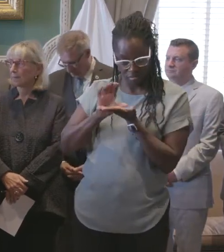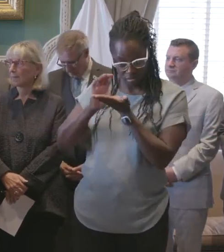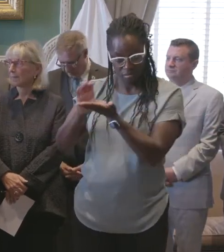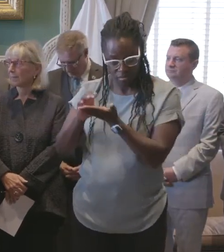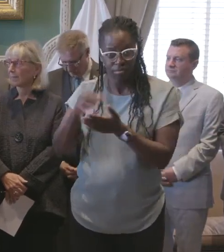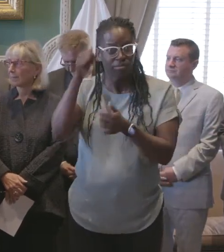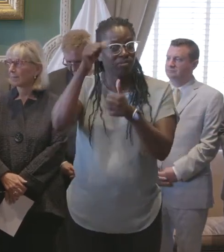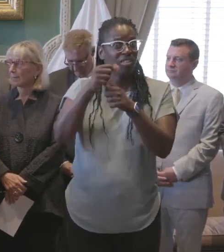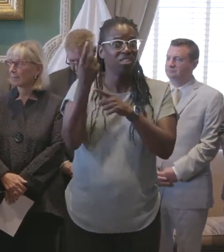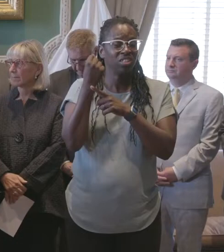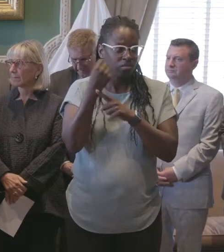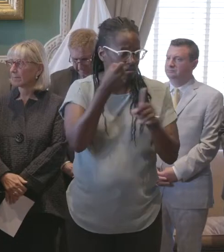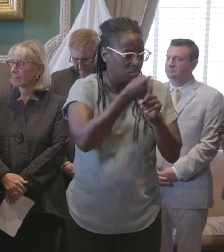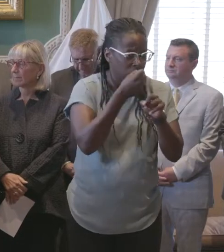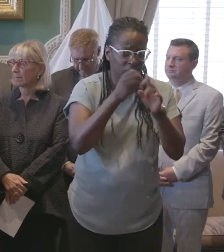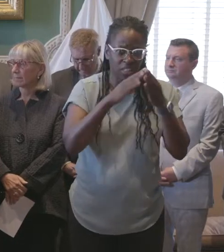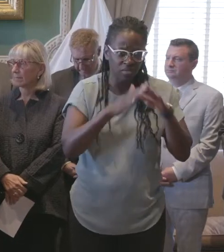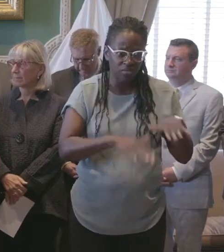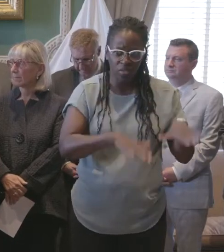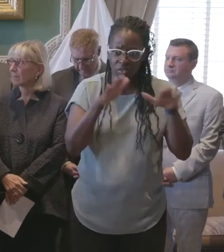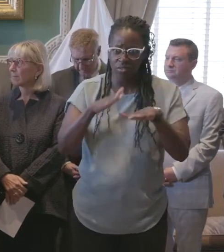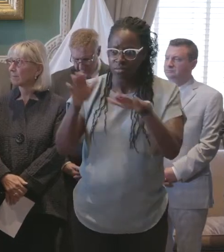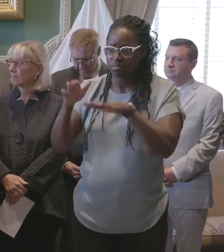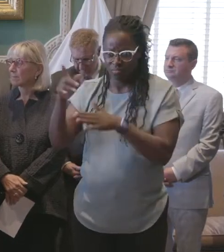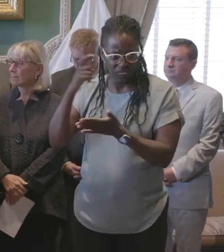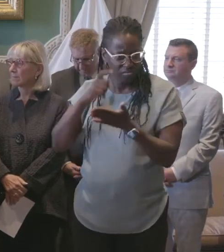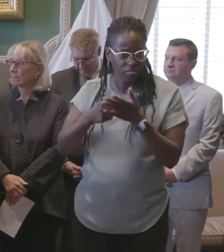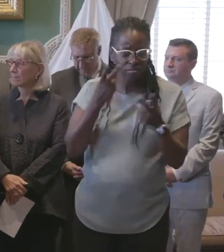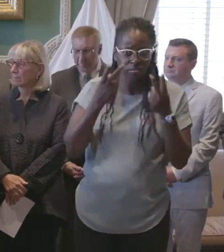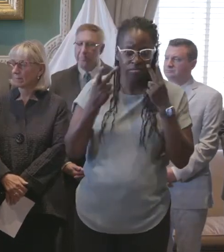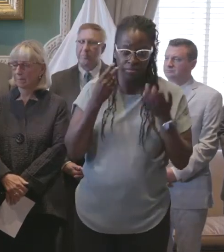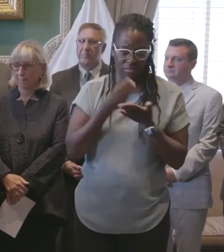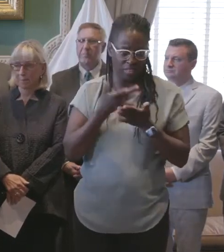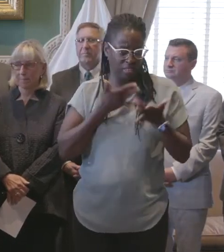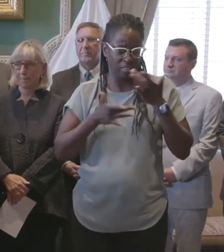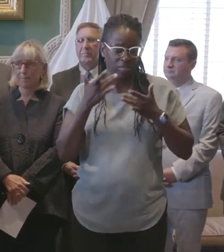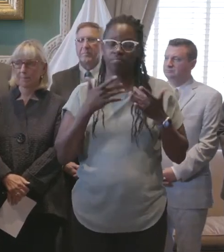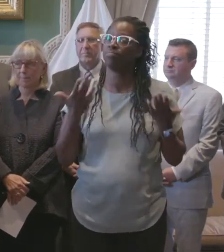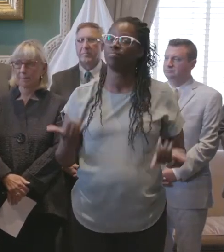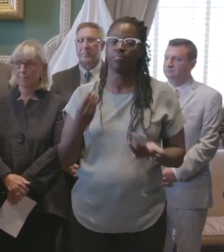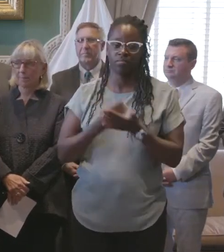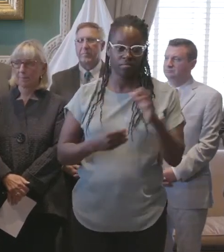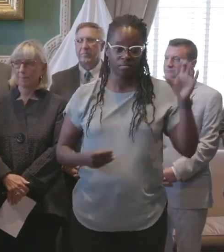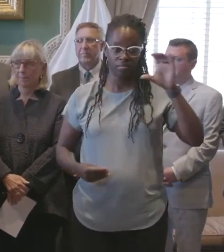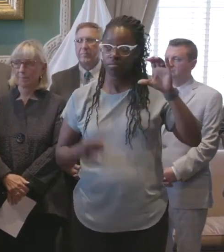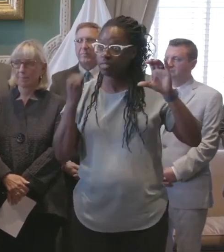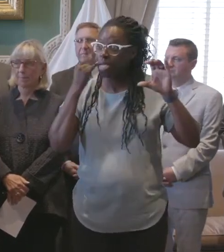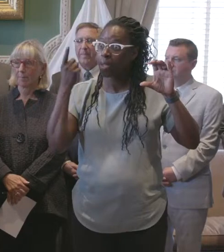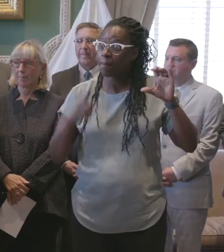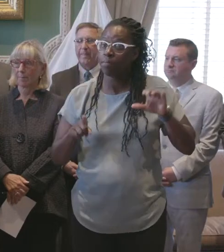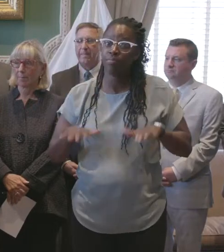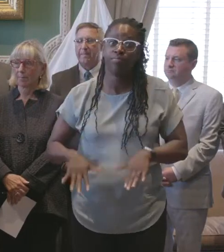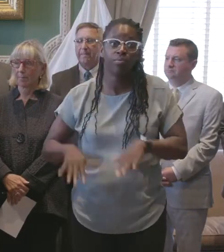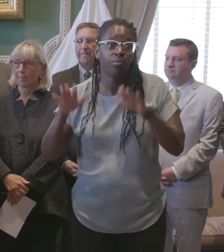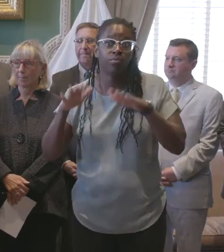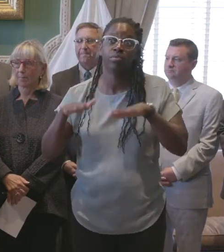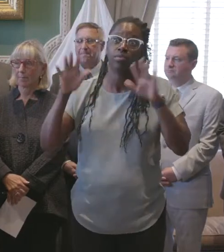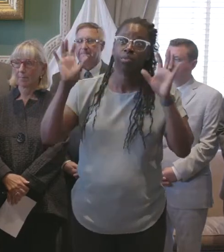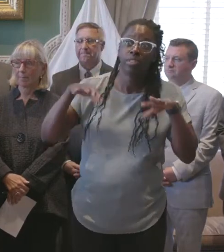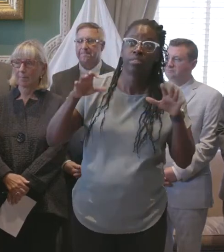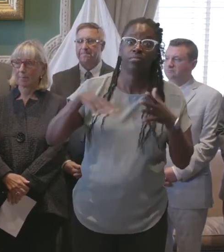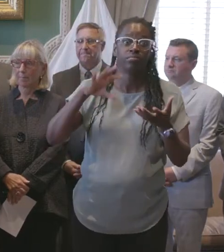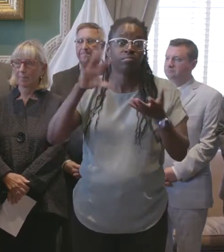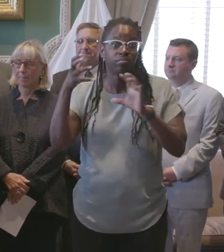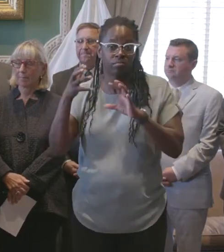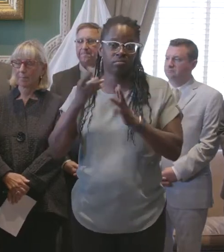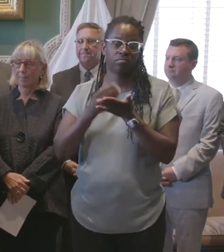helpful this tool would have been, and now we've got that in place. We'll continue to invest in communities,